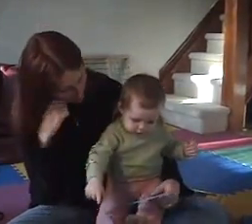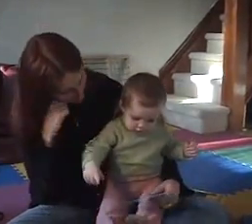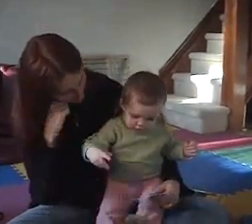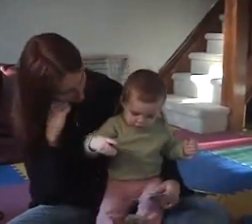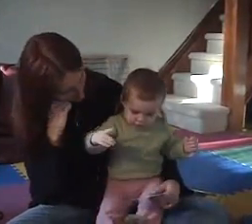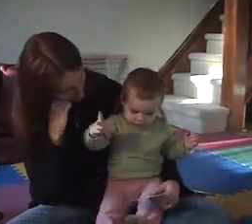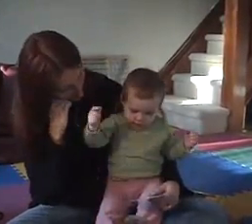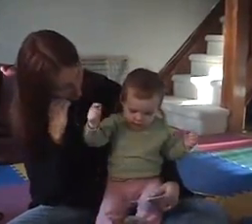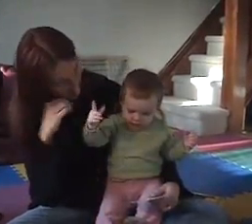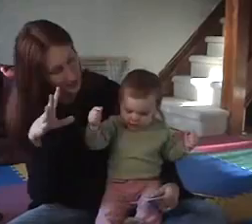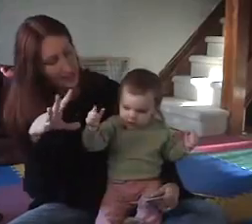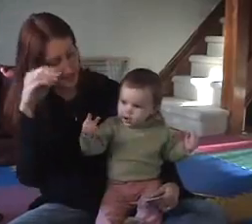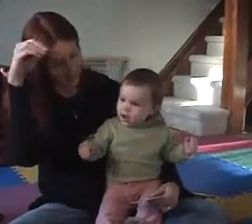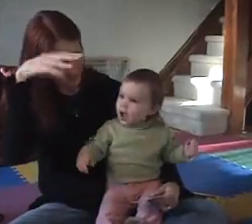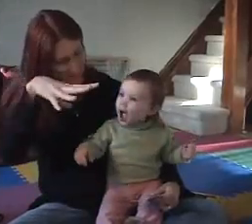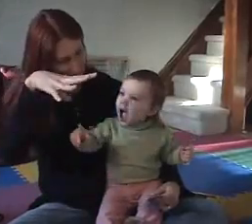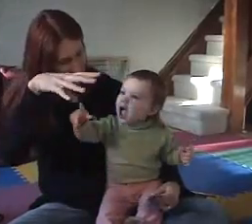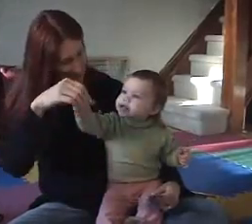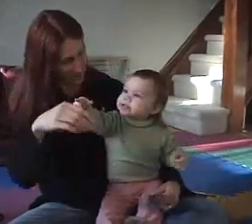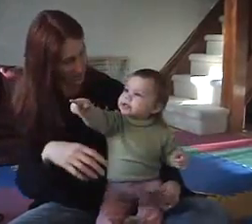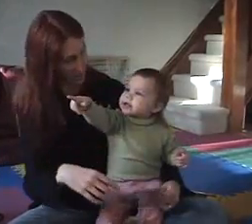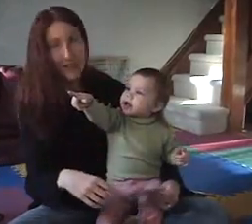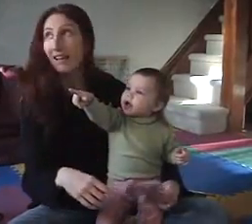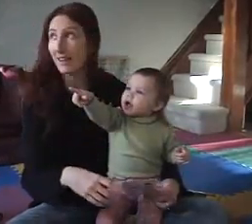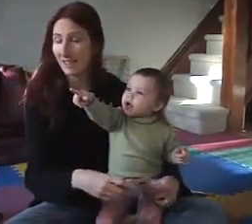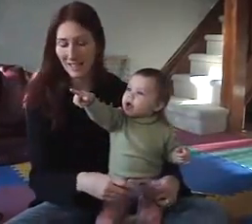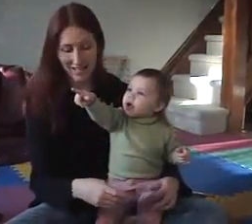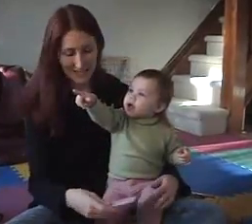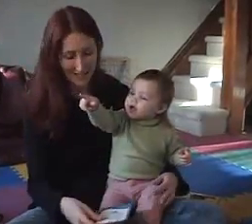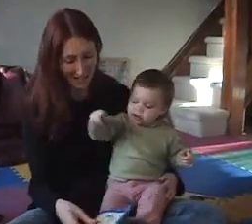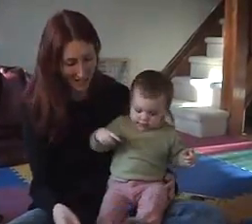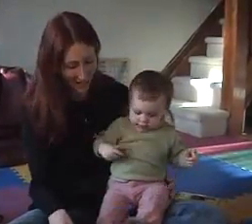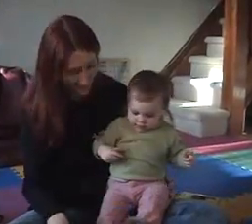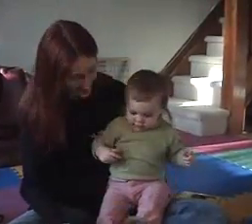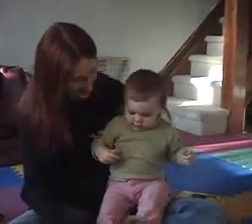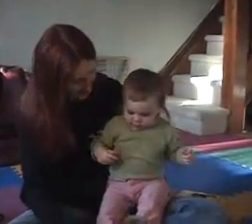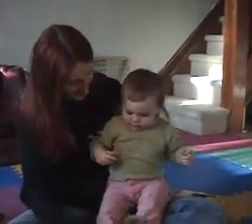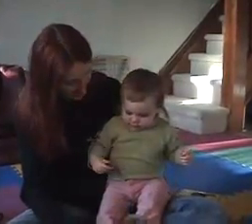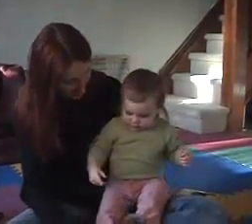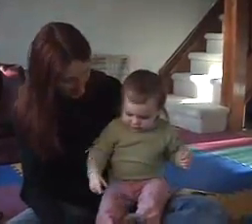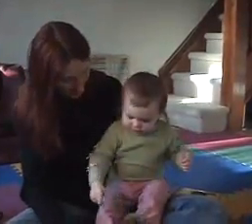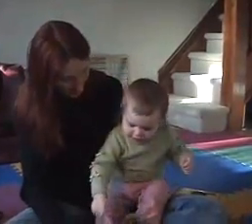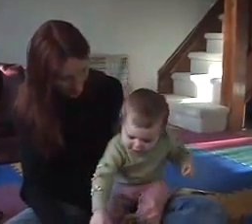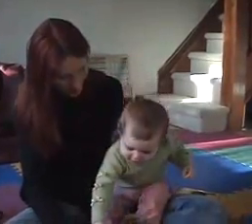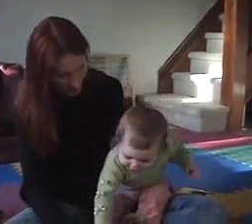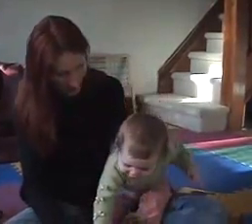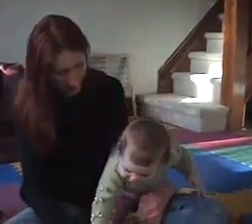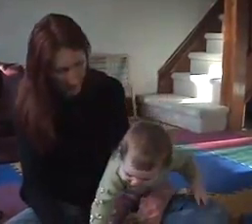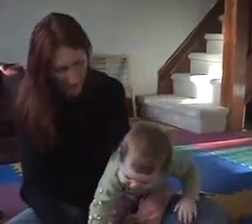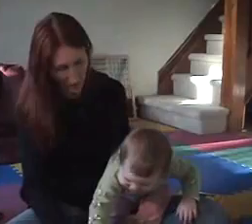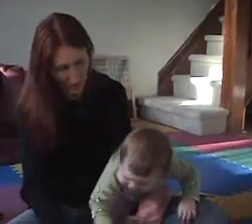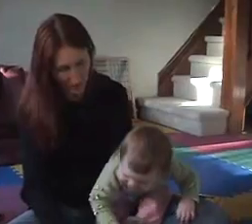light, light, it's a light, excellent, do you want again,